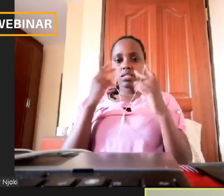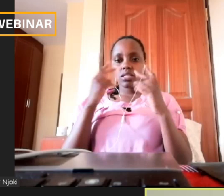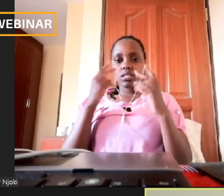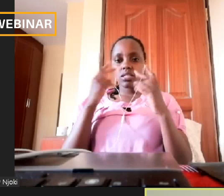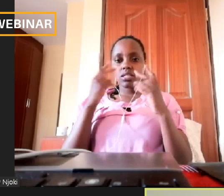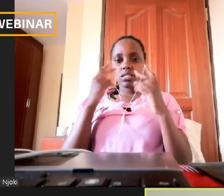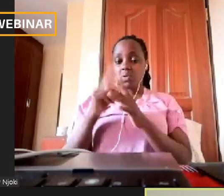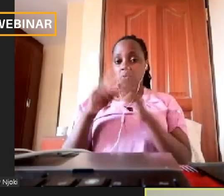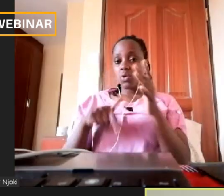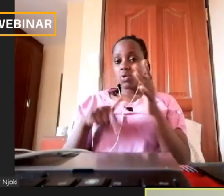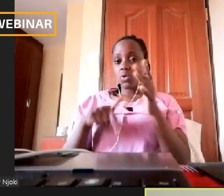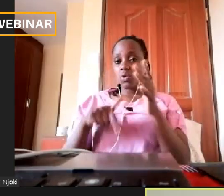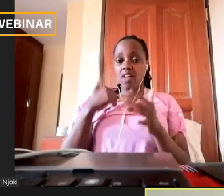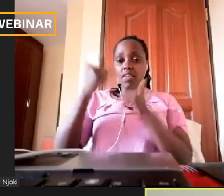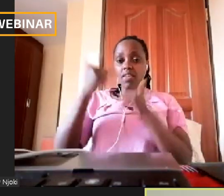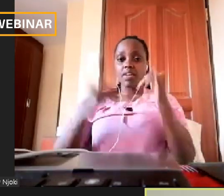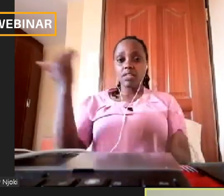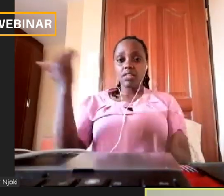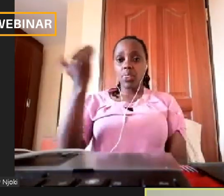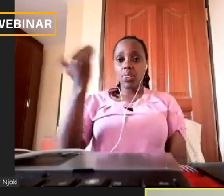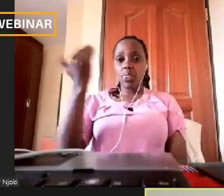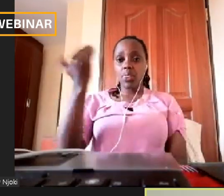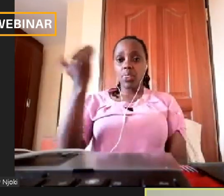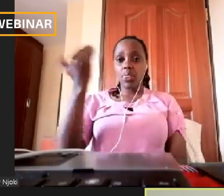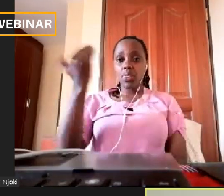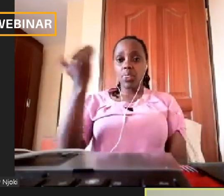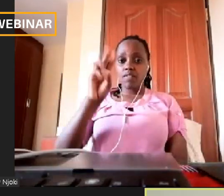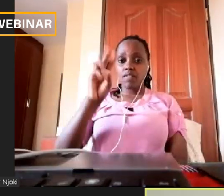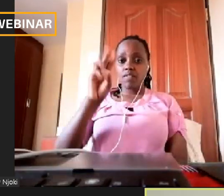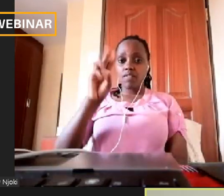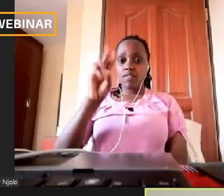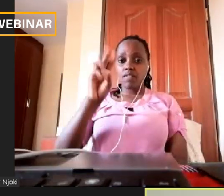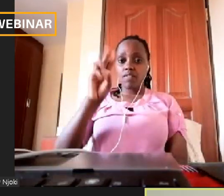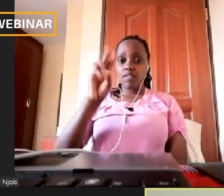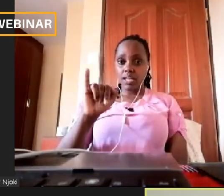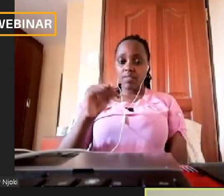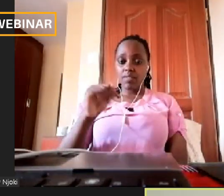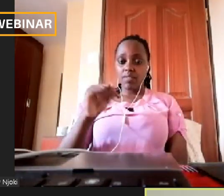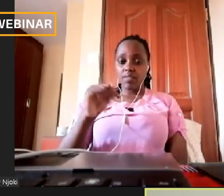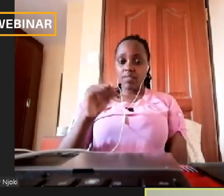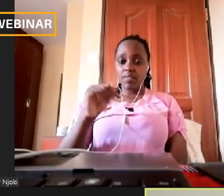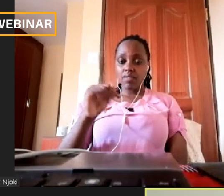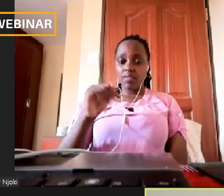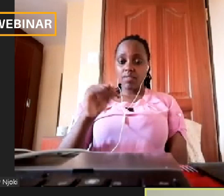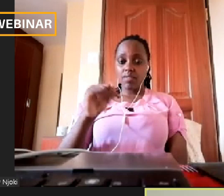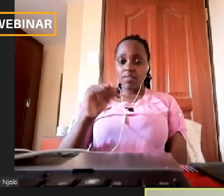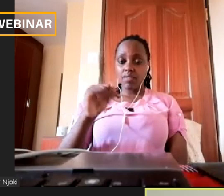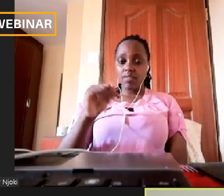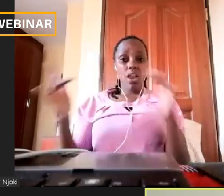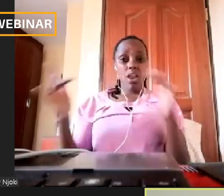online. So we are going to have our last presentation unless the Mali representative is online under